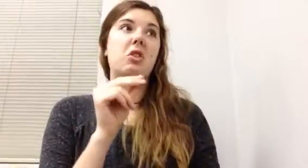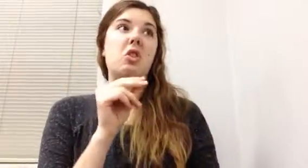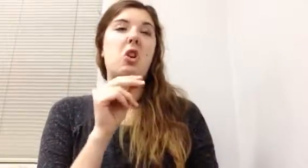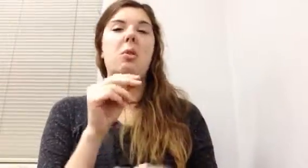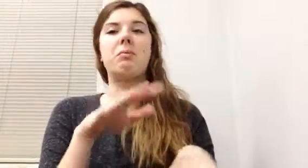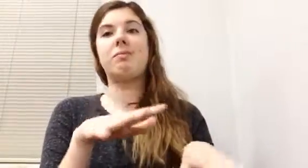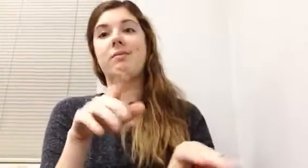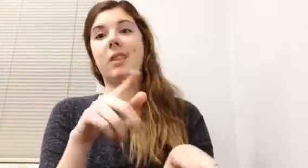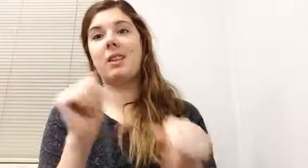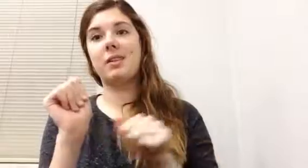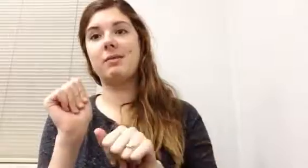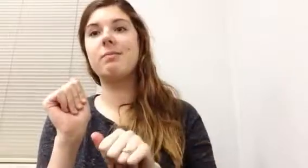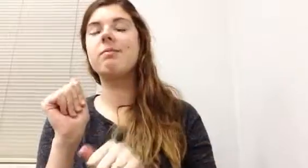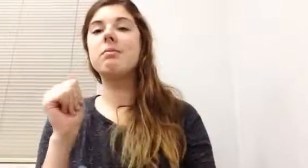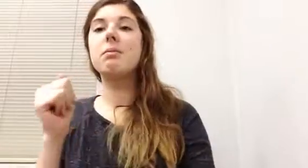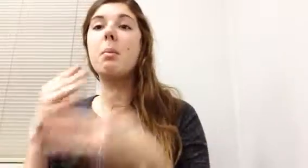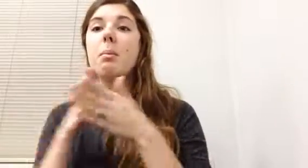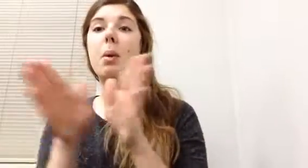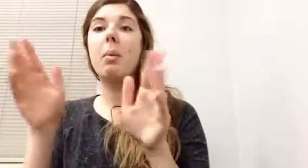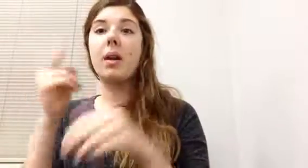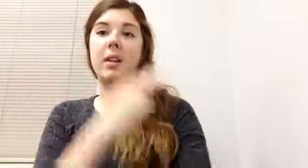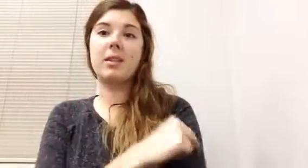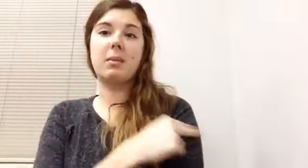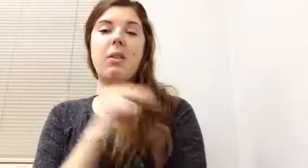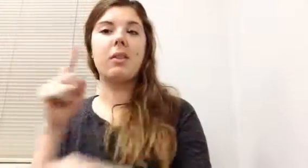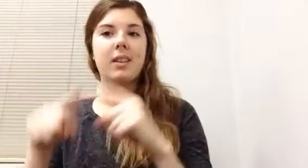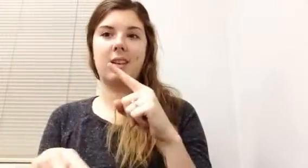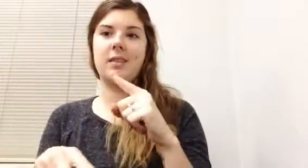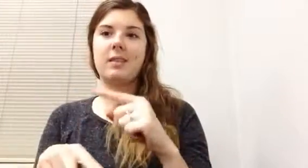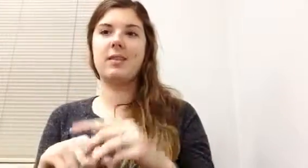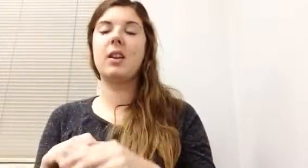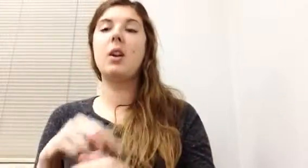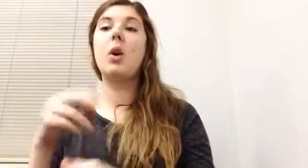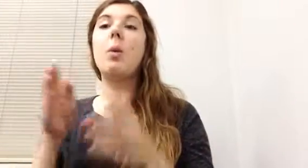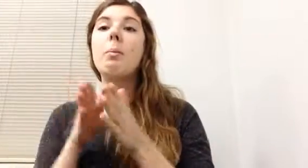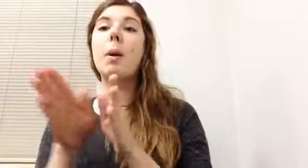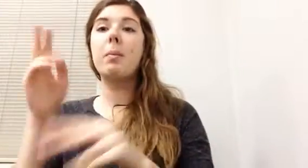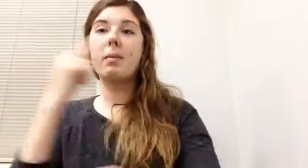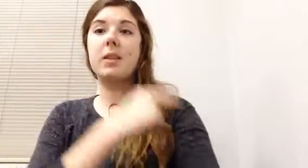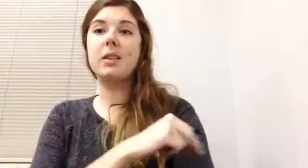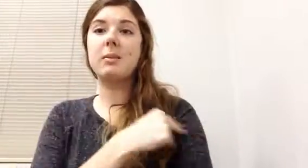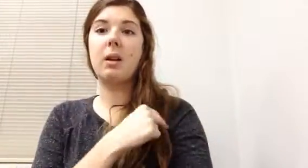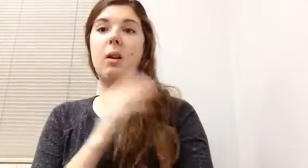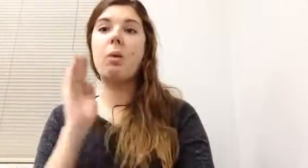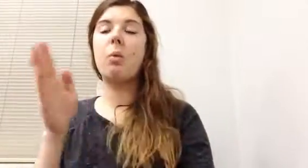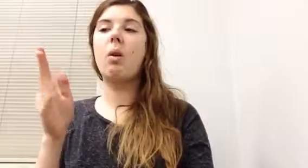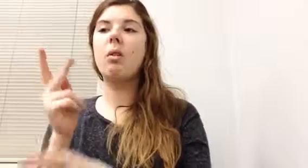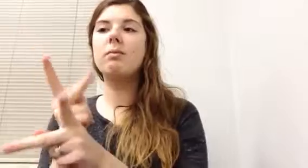somebody who's overdosed, less likely to treat somebody who's suicidal, less likely to treat somebody who has AIDS.